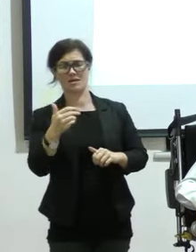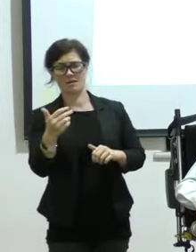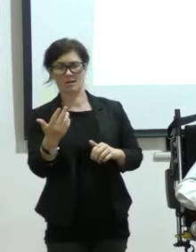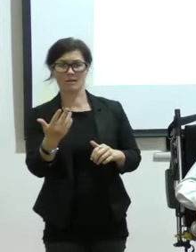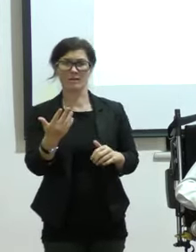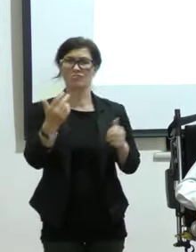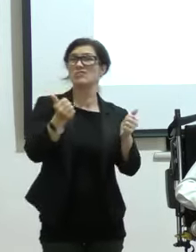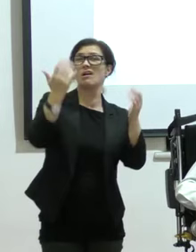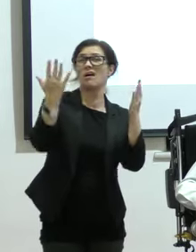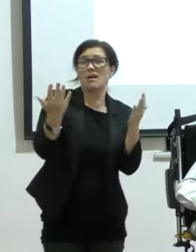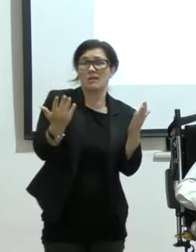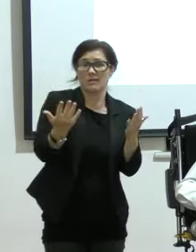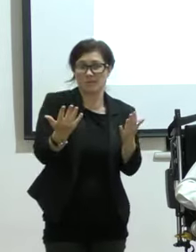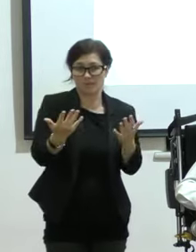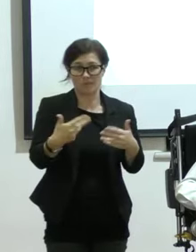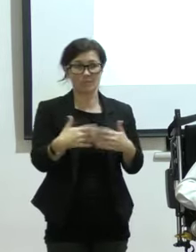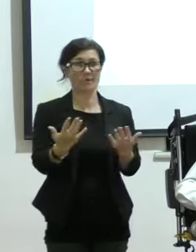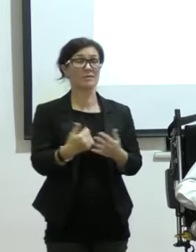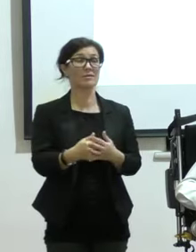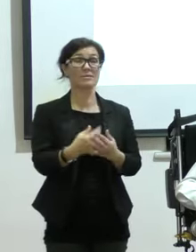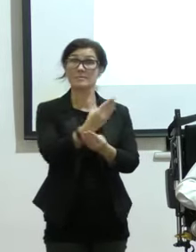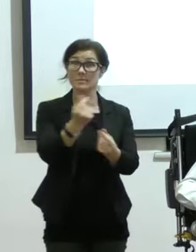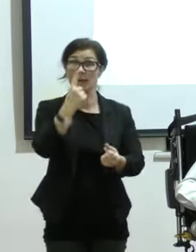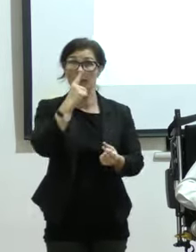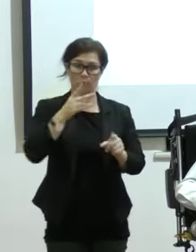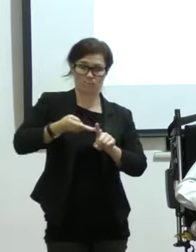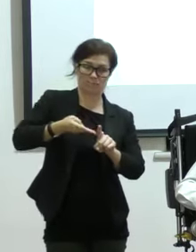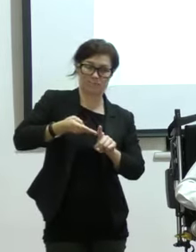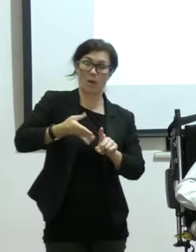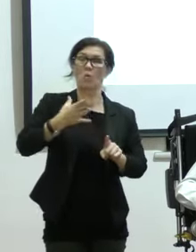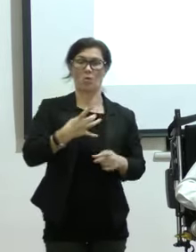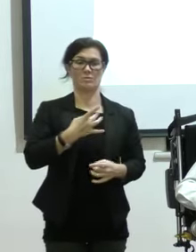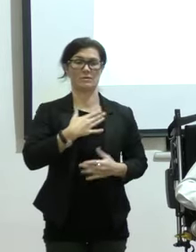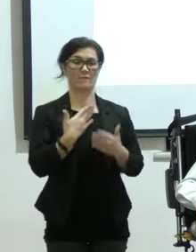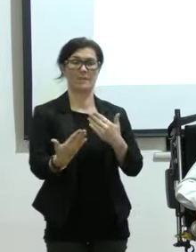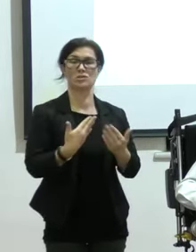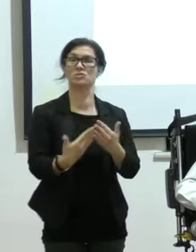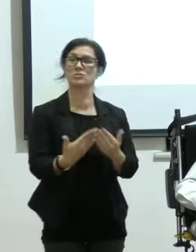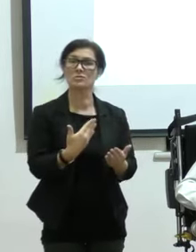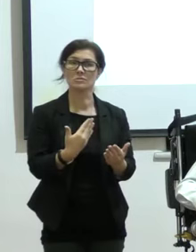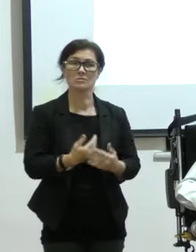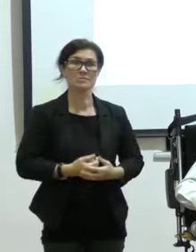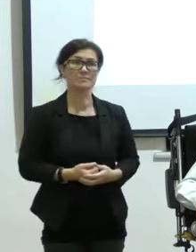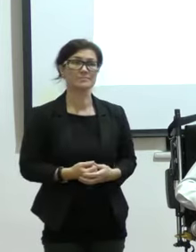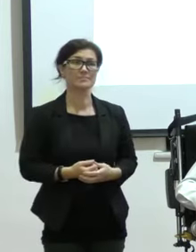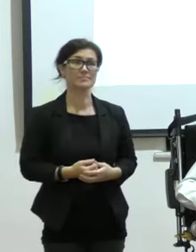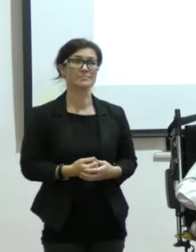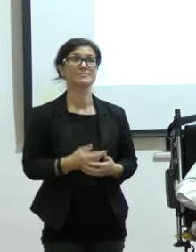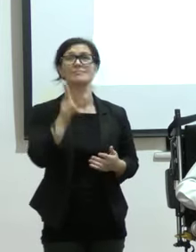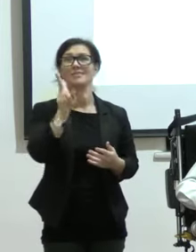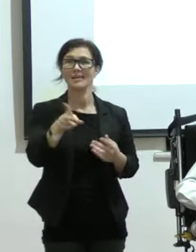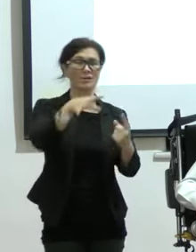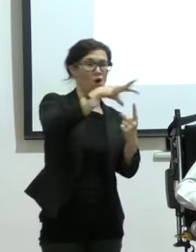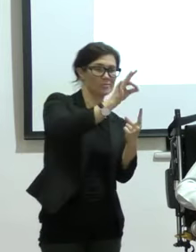retirement. But for some people, they might really want to self-manage their plan. And again, it's options. It's an